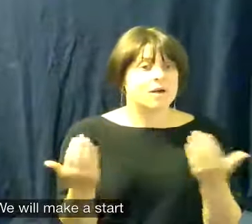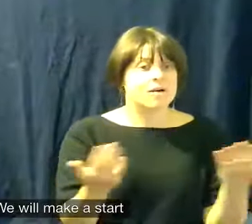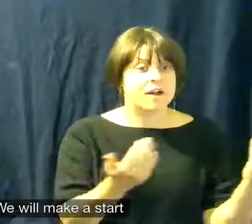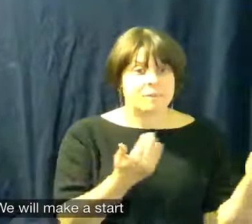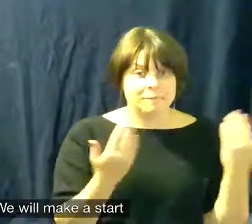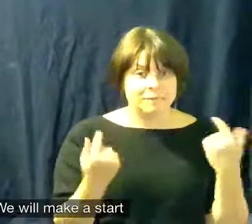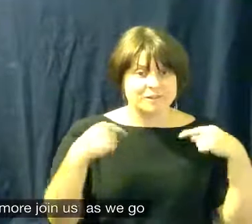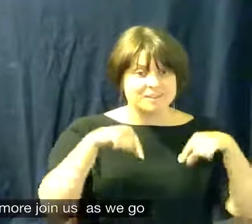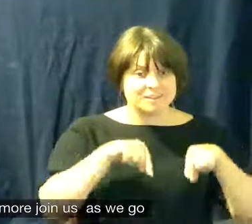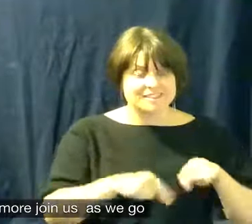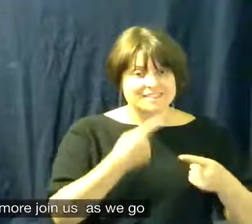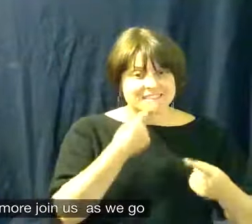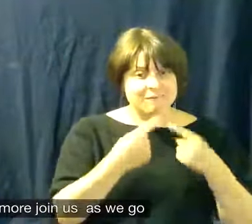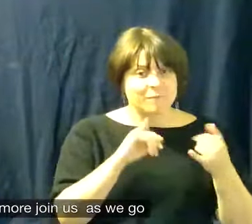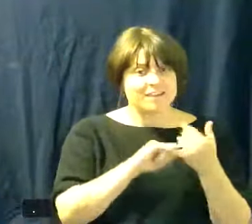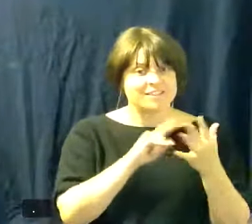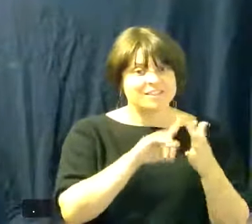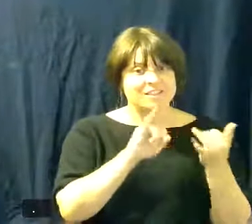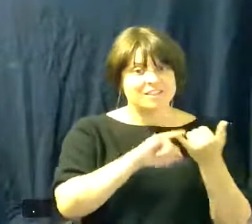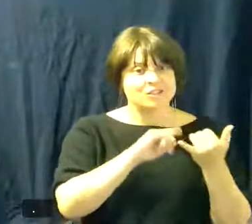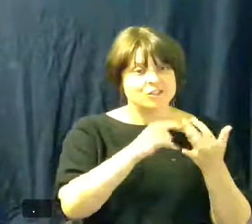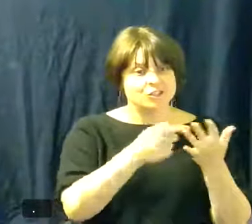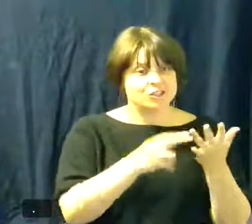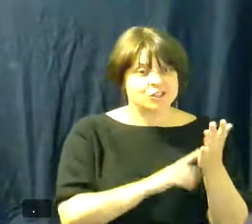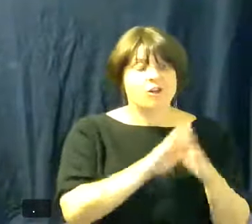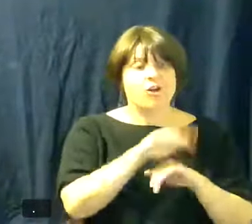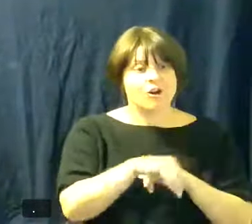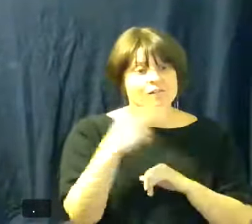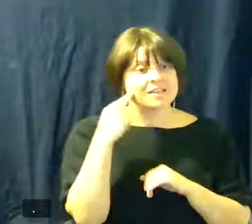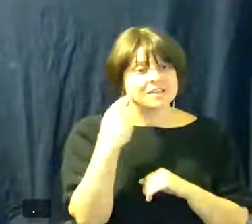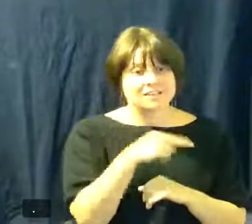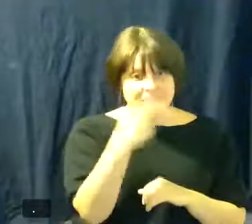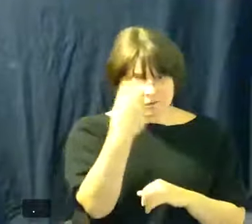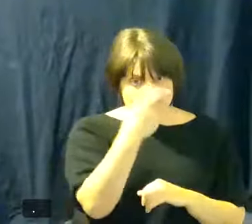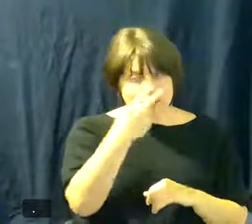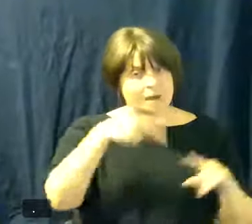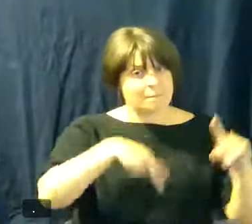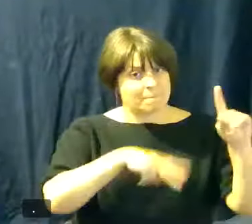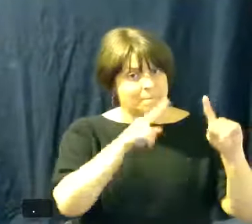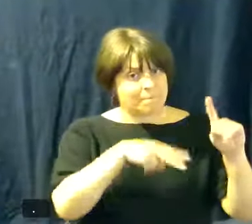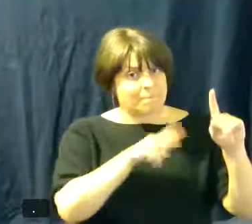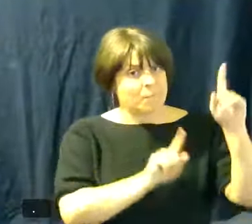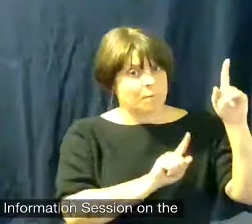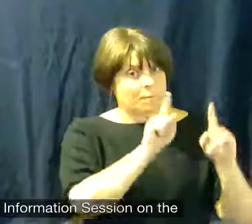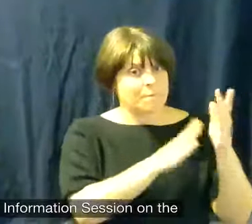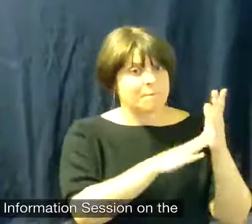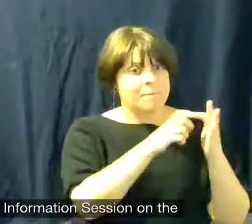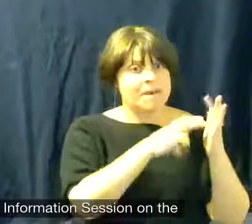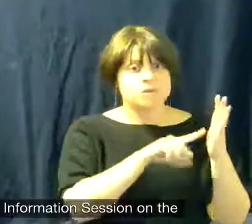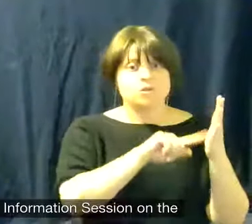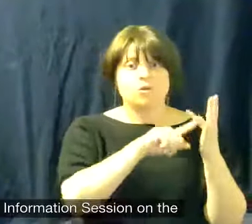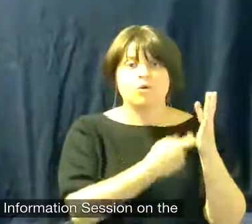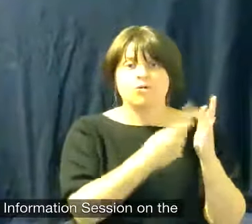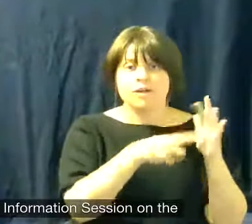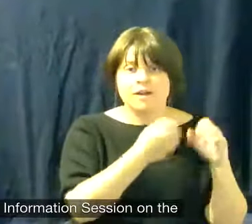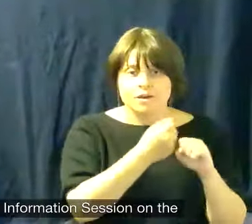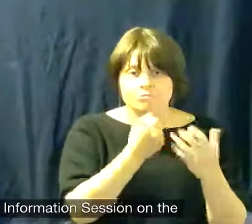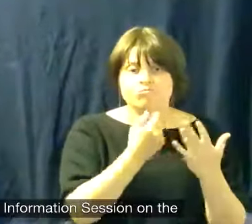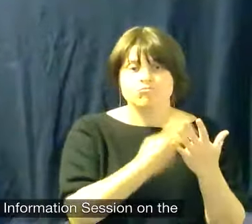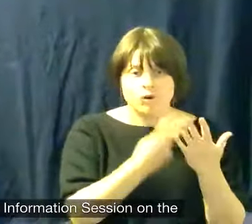Welcome to this information session on the Deafblind mentoring program. We'll start